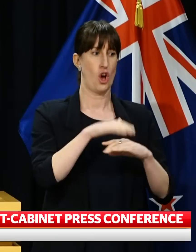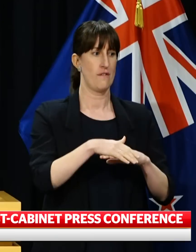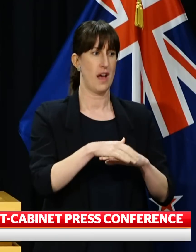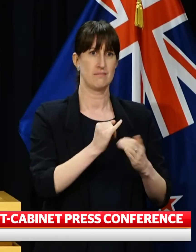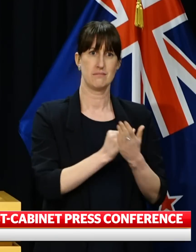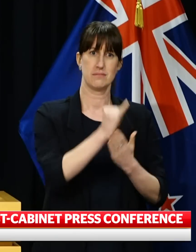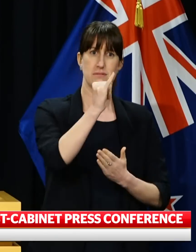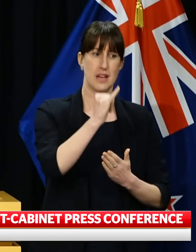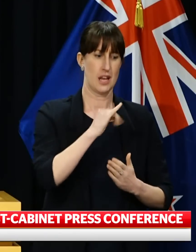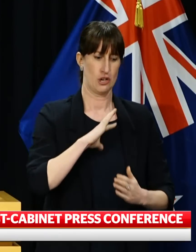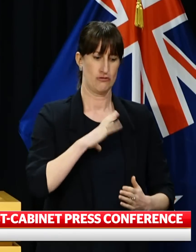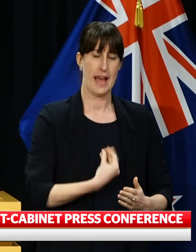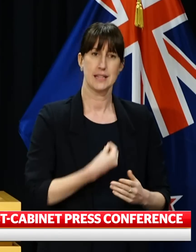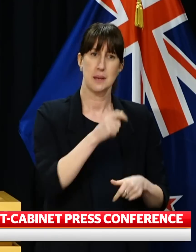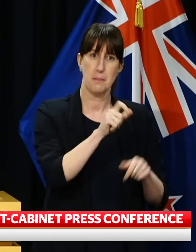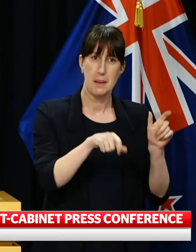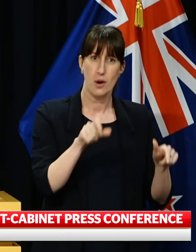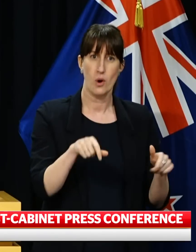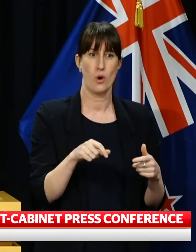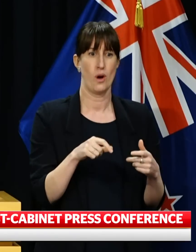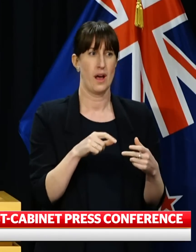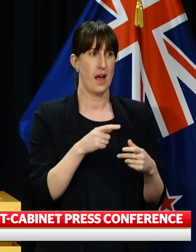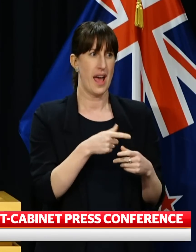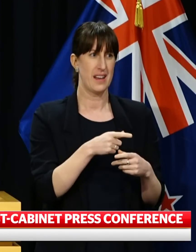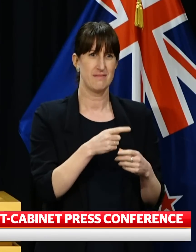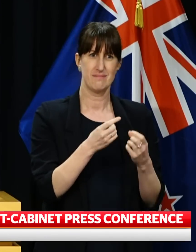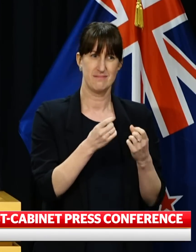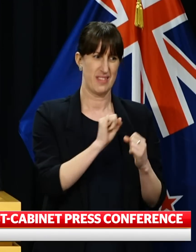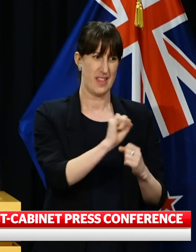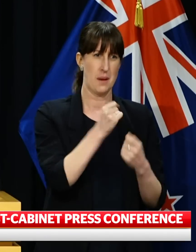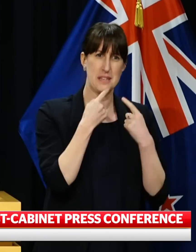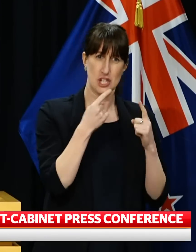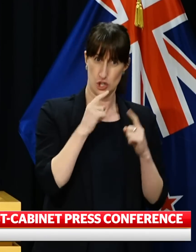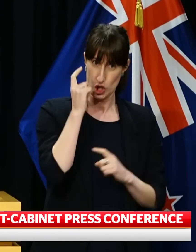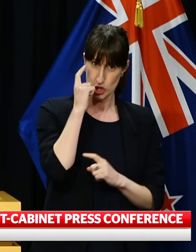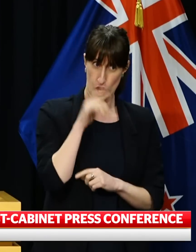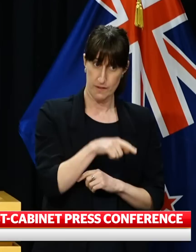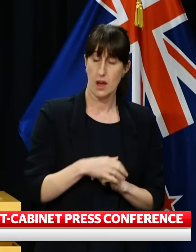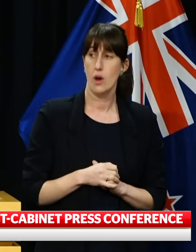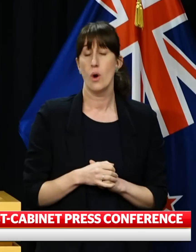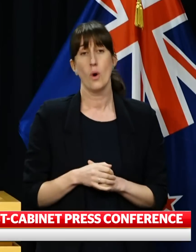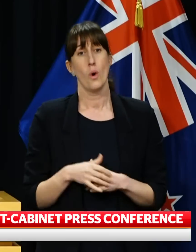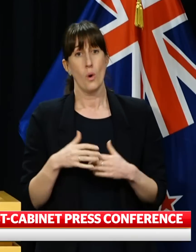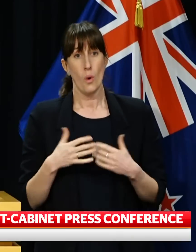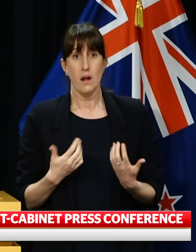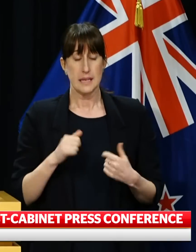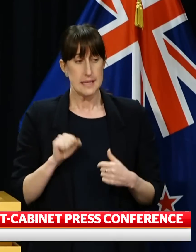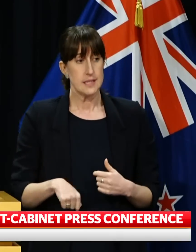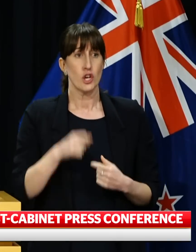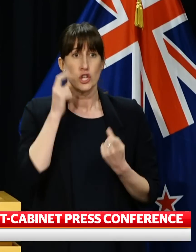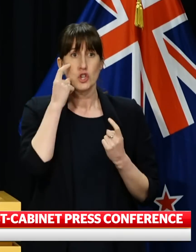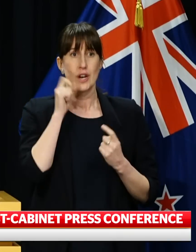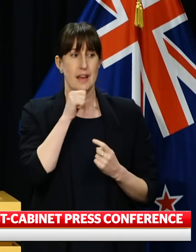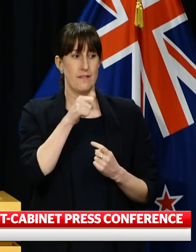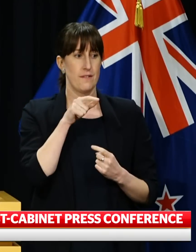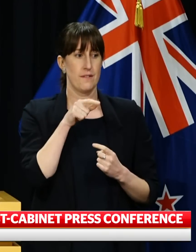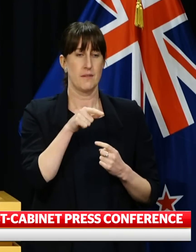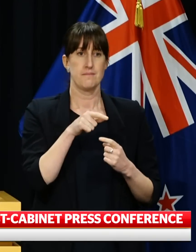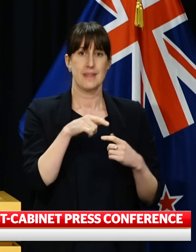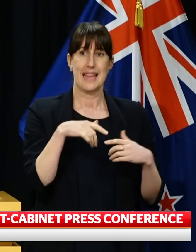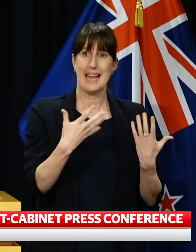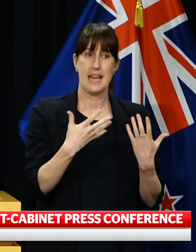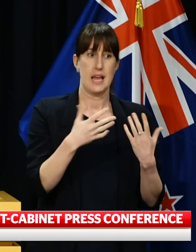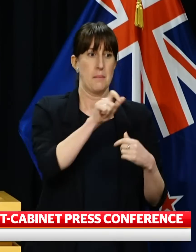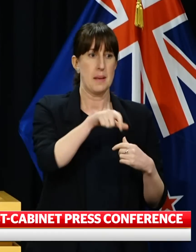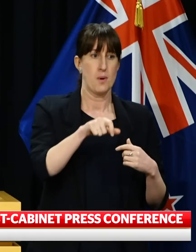about that? I'm concerned about any messaging in the campaign that targets a group of people and really